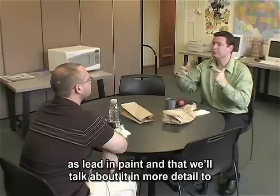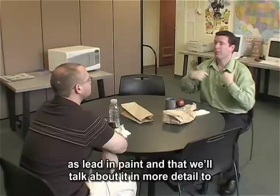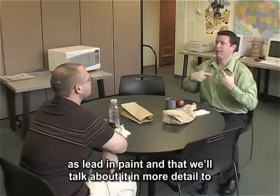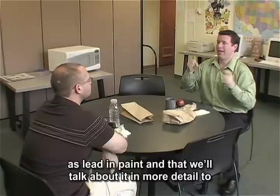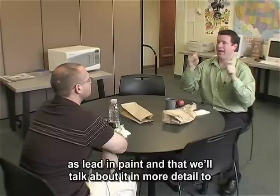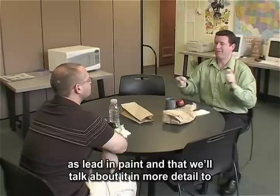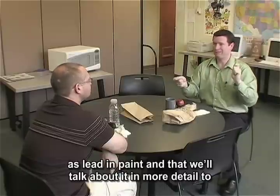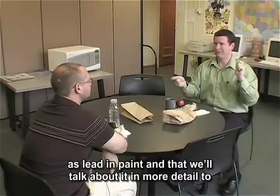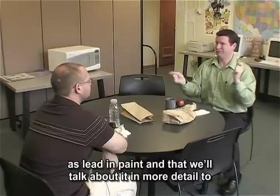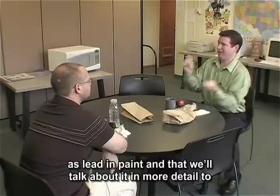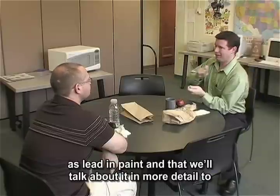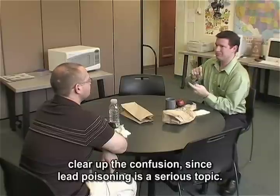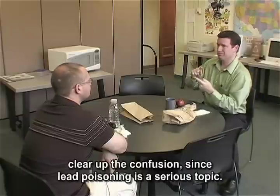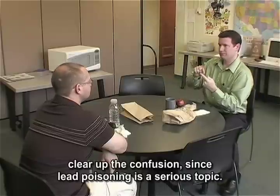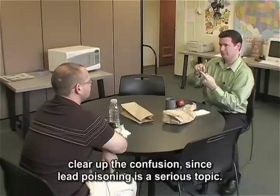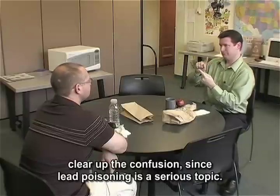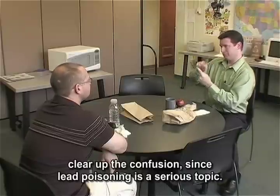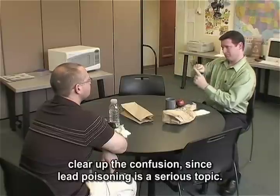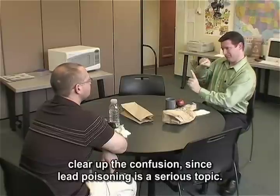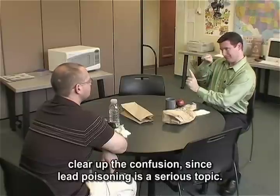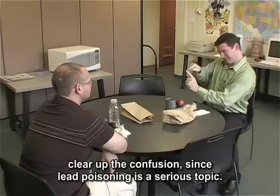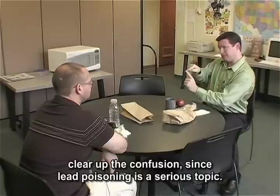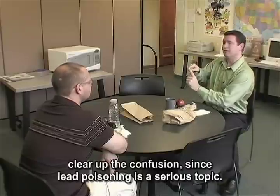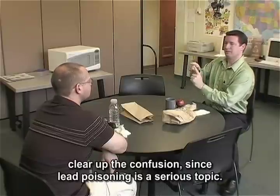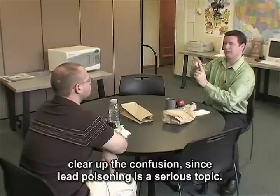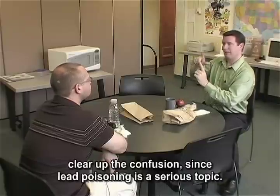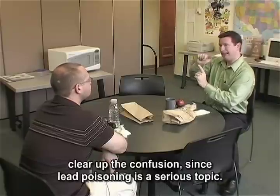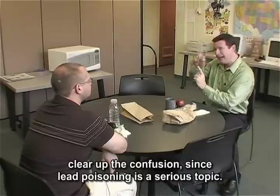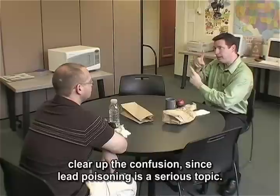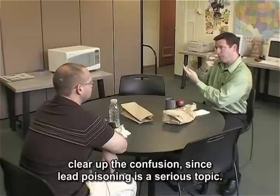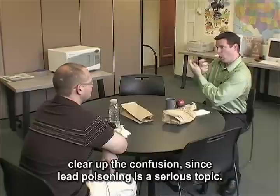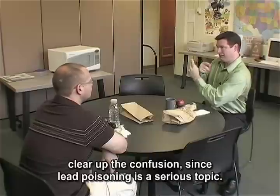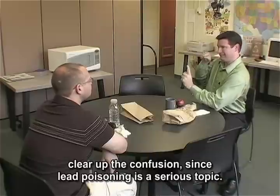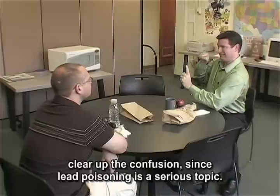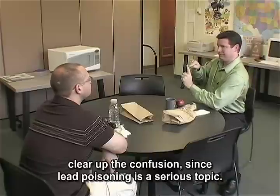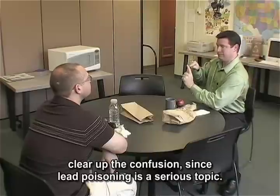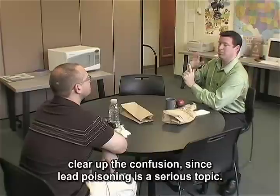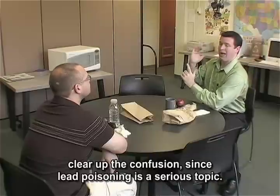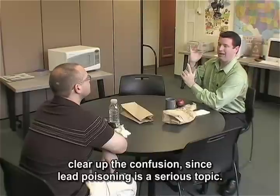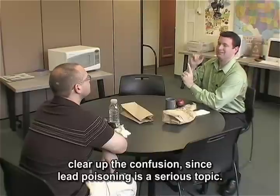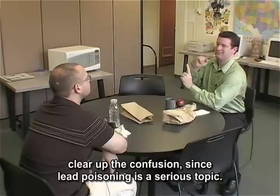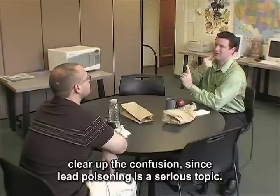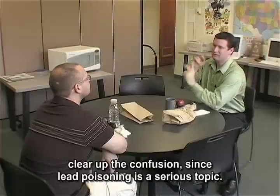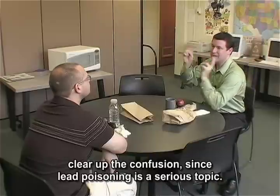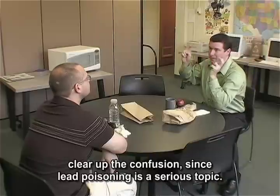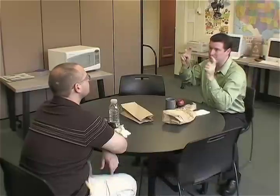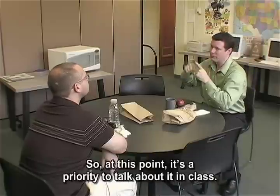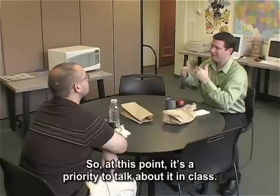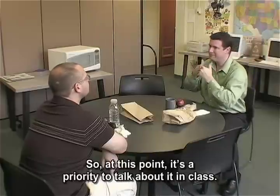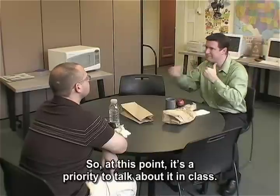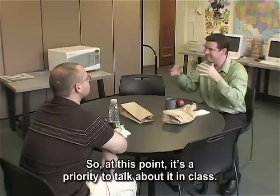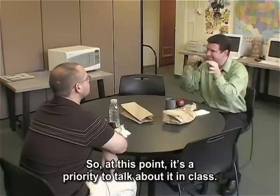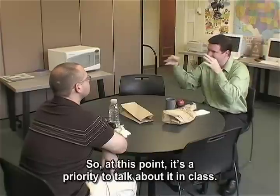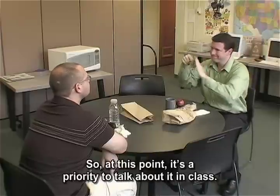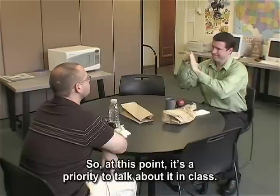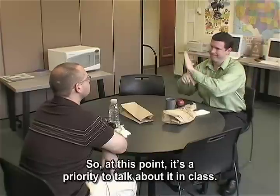it in more detail to clear up the confusion, since lead poisoning is a serious topic. So at this point, it's a priority